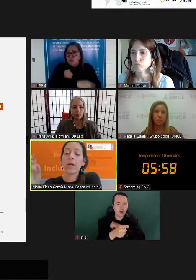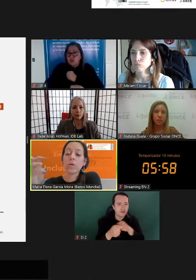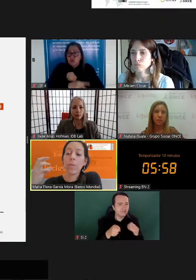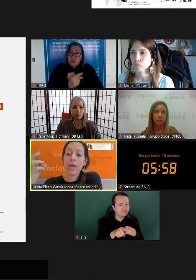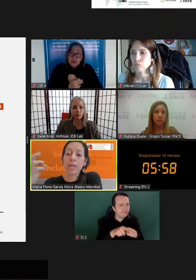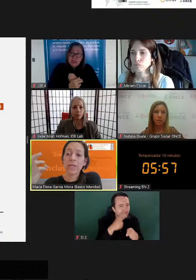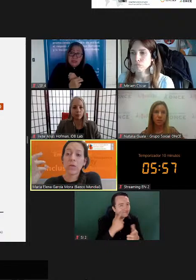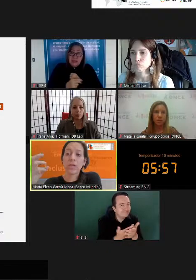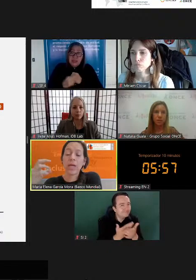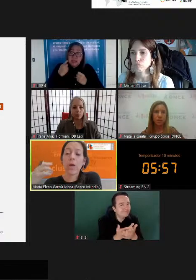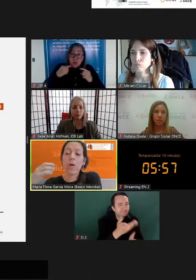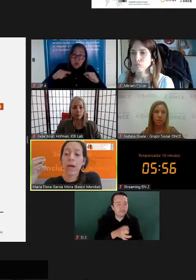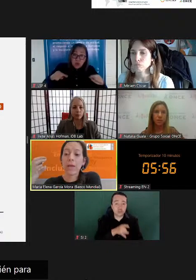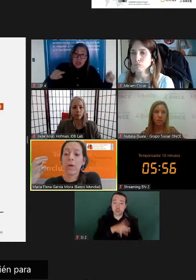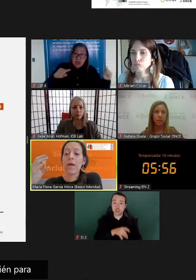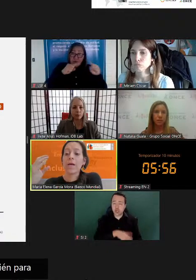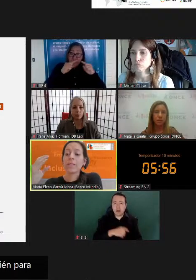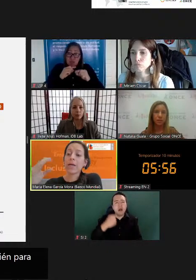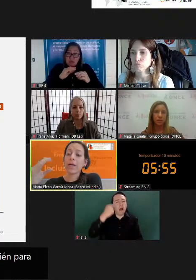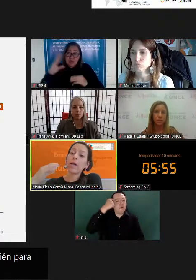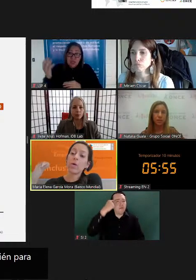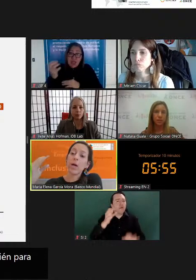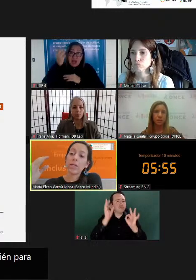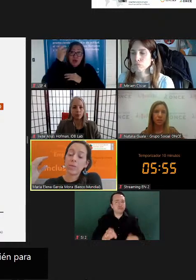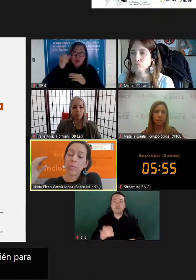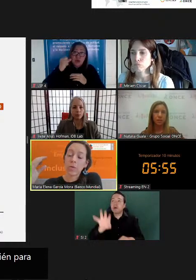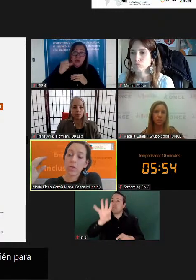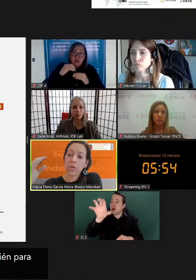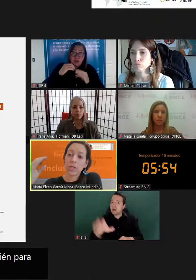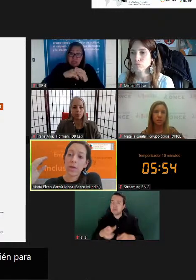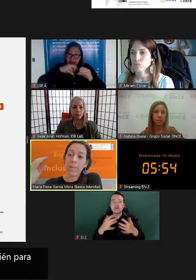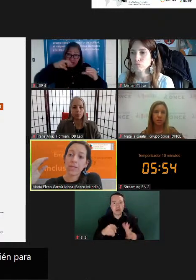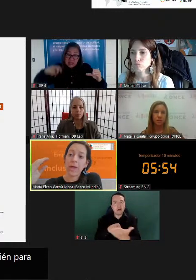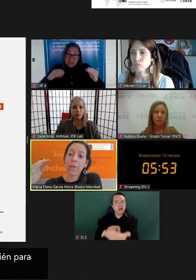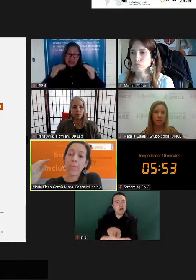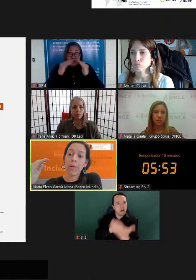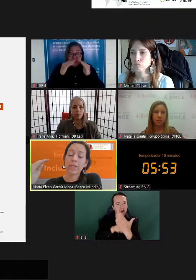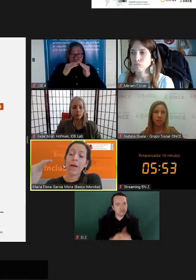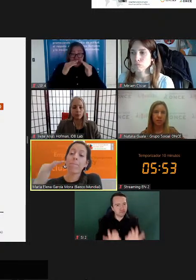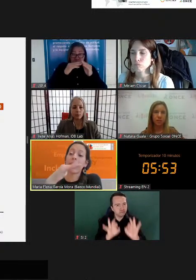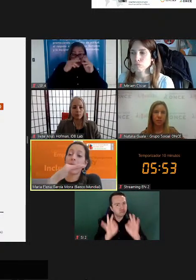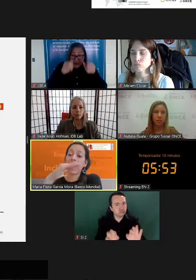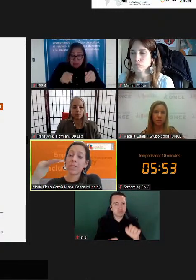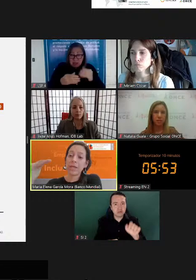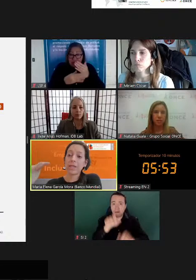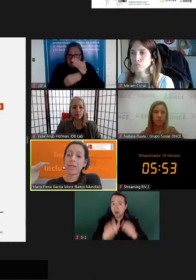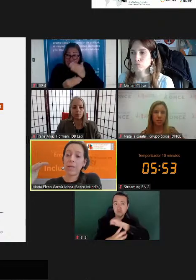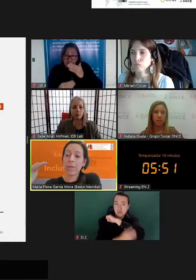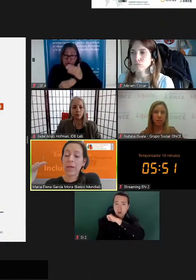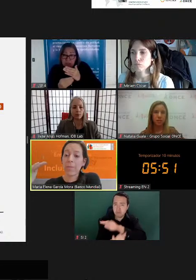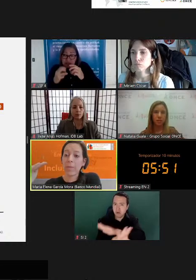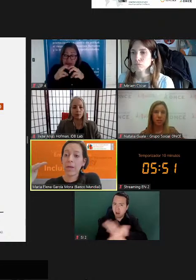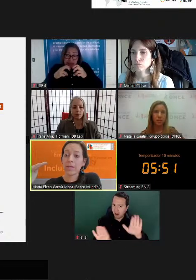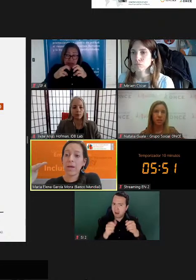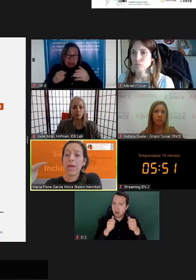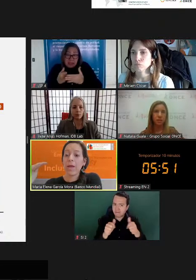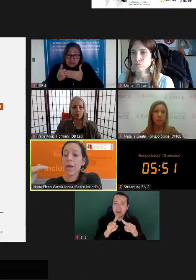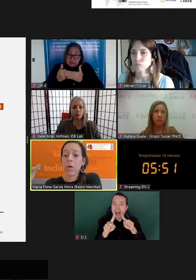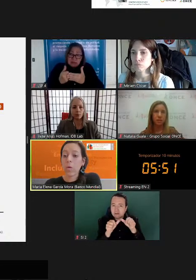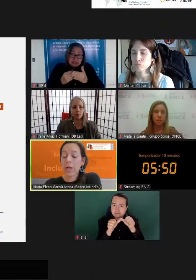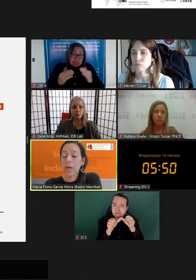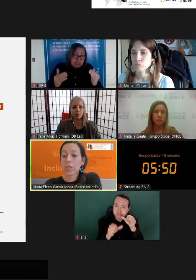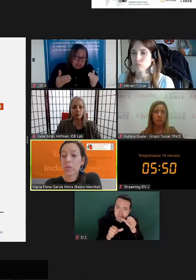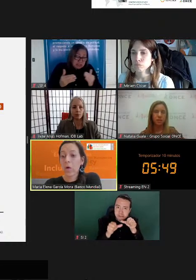our region and this also applies for chile in countries where homes of persons with disabilities